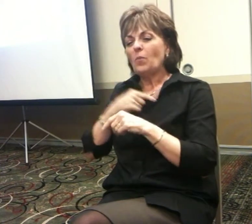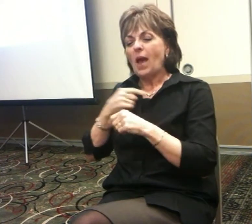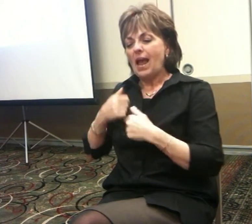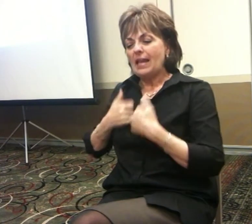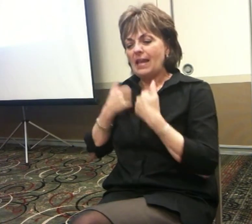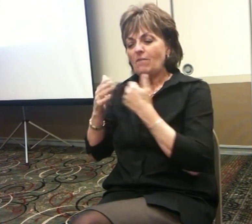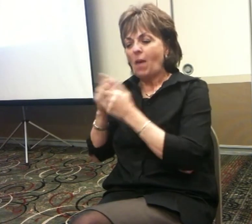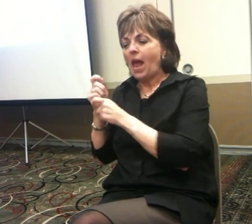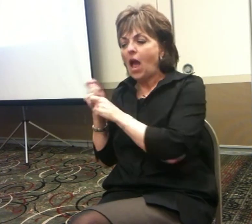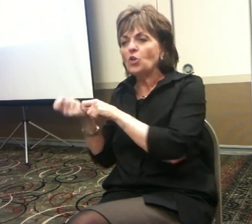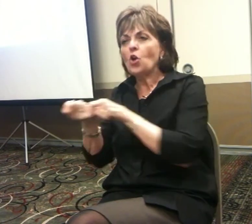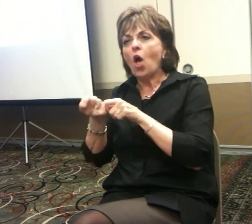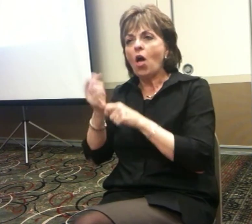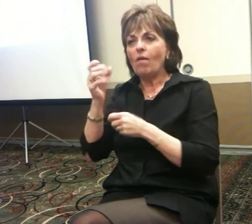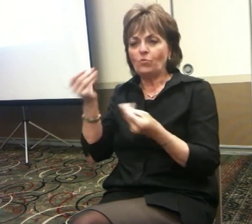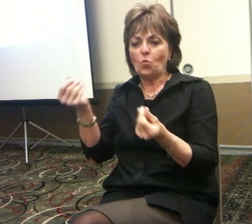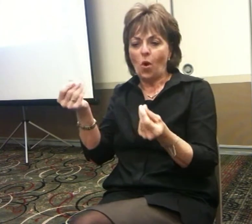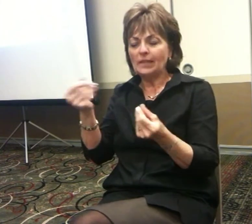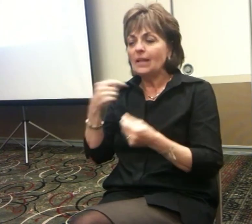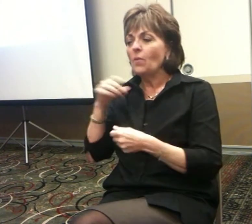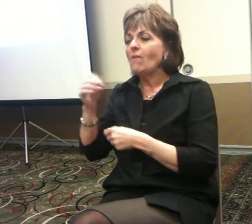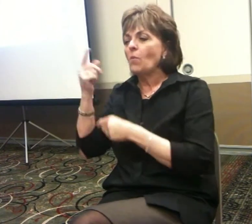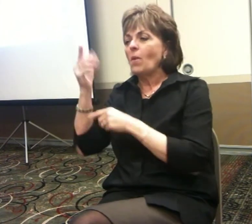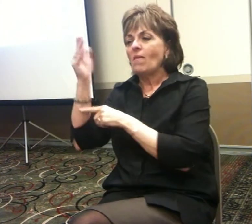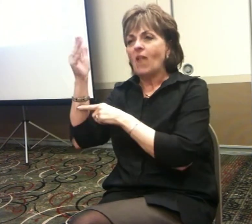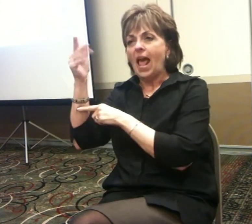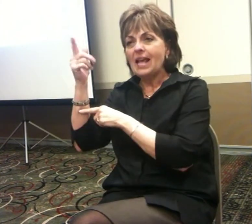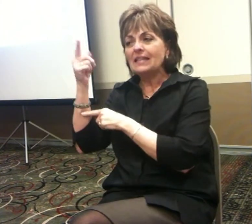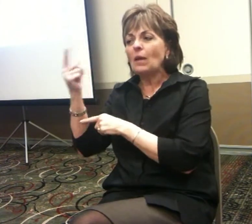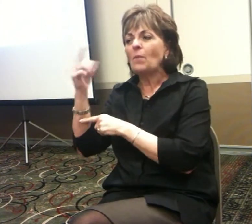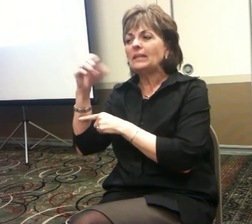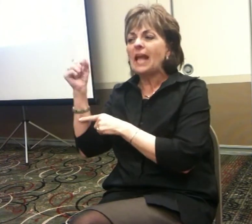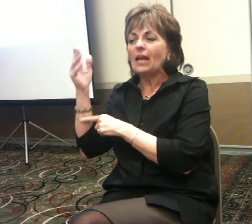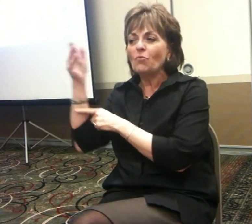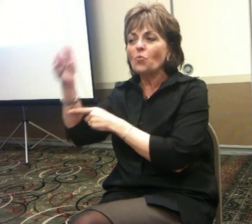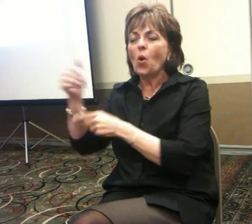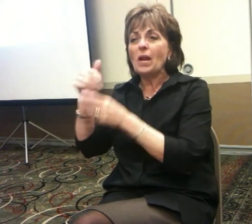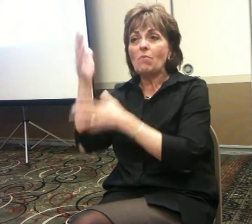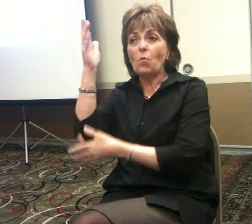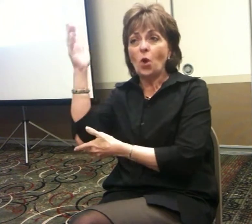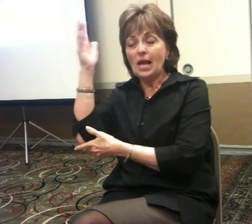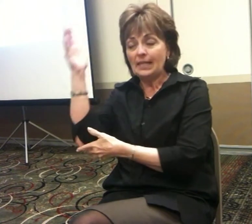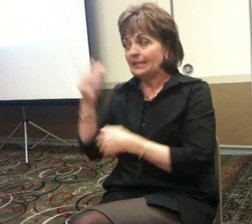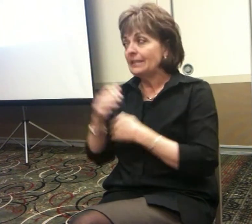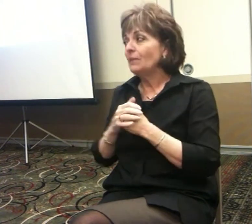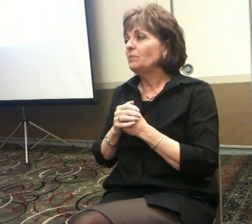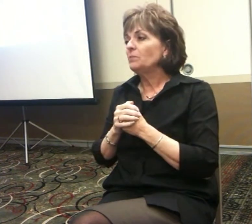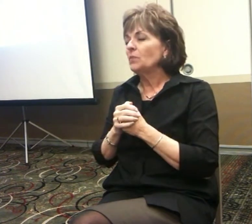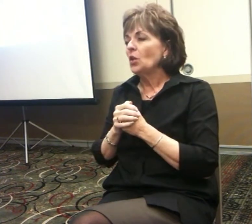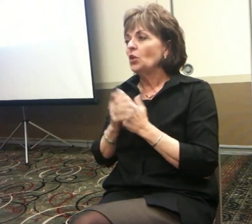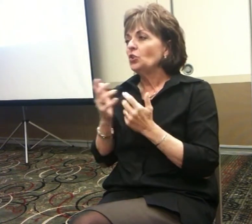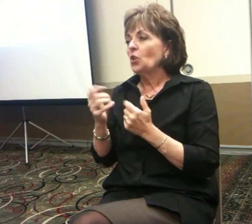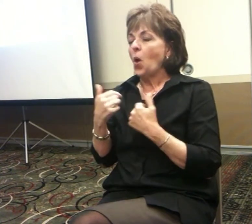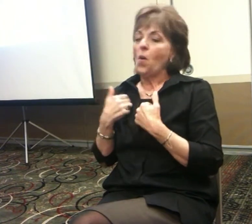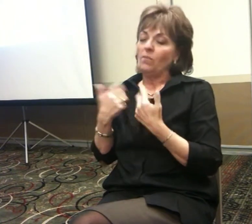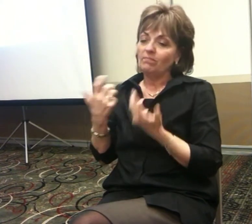and we found one of the flags from the golf course that somebody's taken and thrown into the woods. And so, being nice kids that